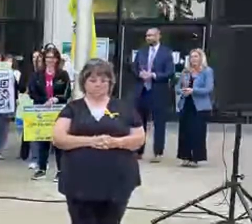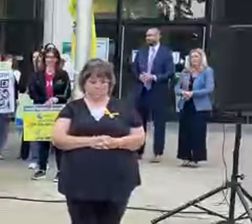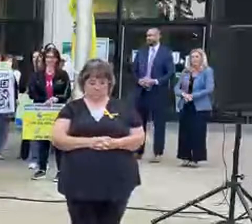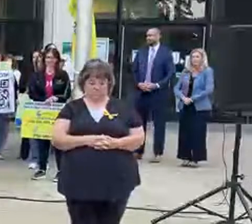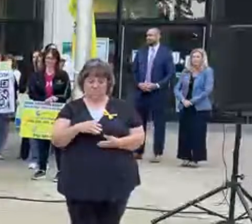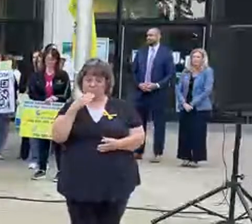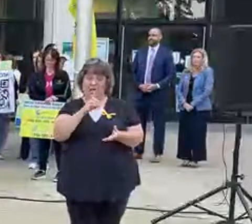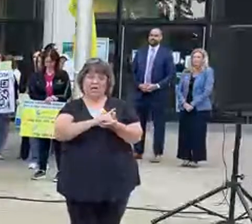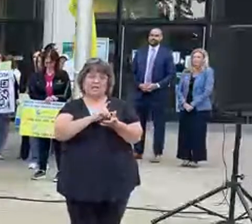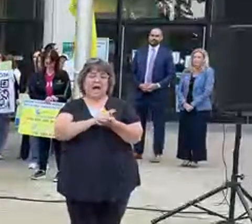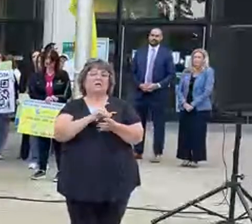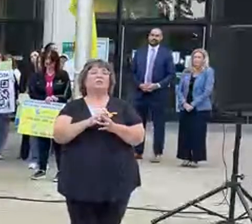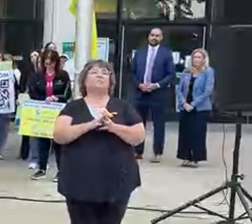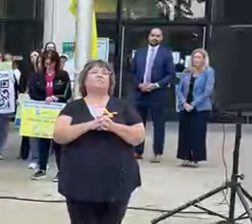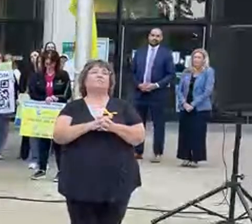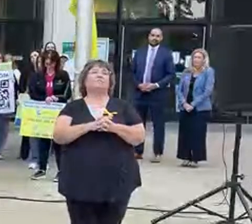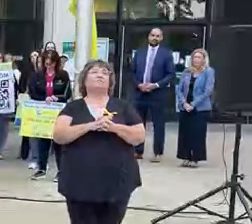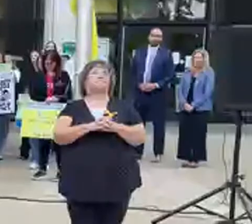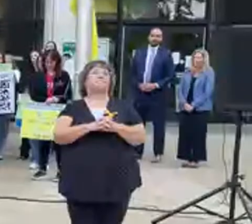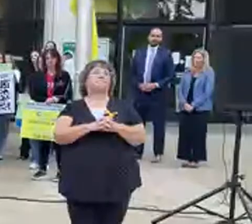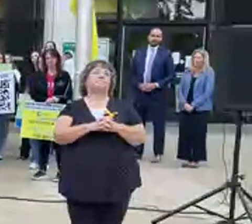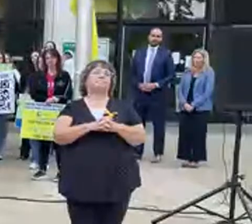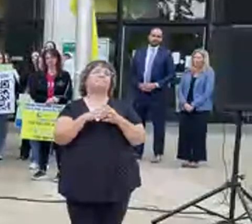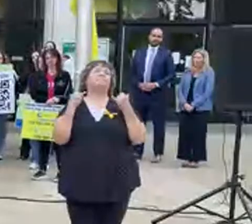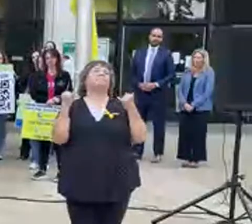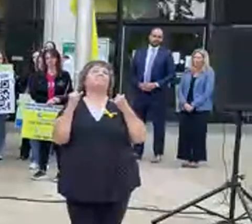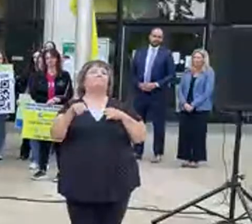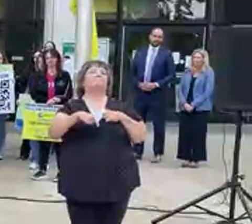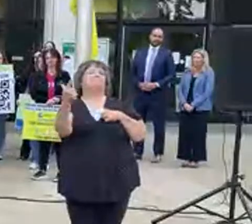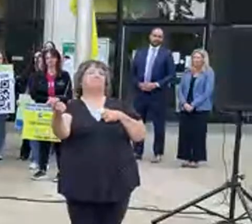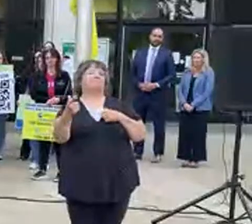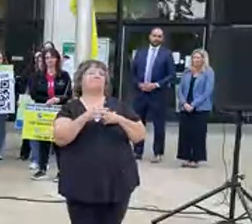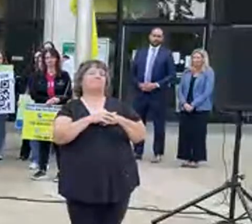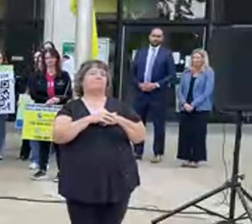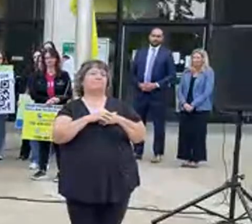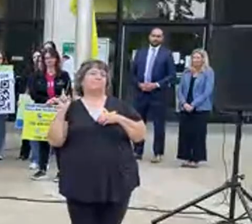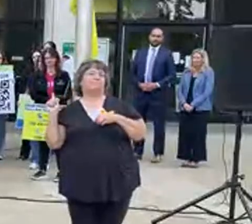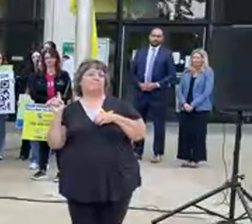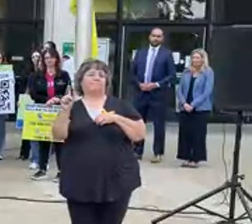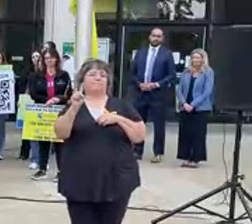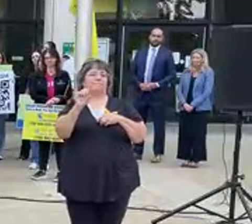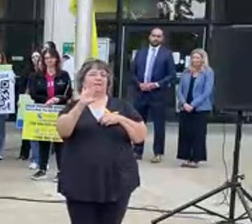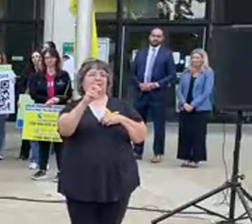you. Thank you, Dr. Burstein. So next I'd like to bring,